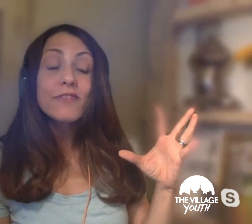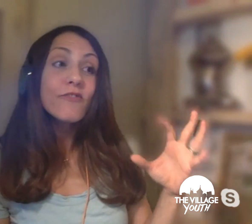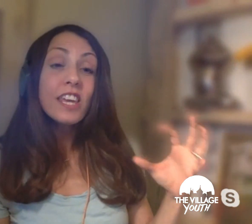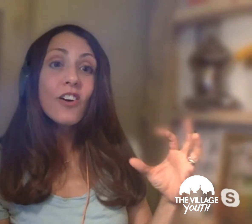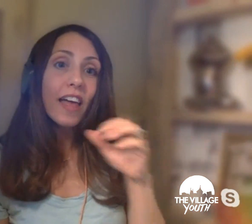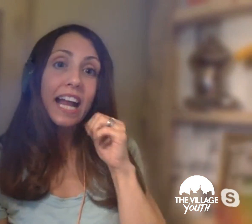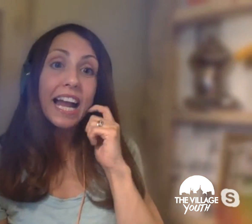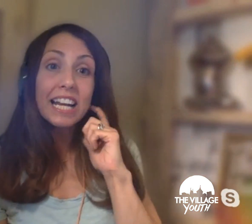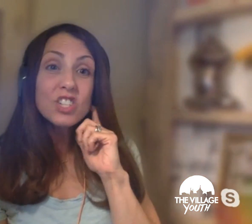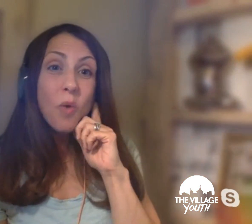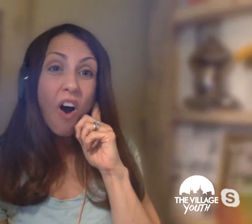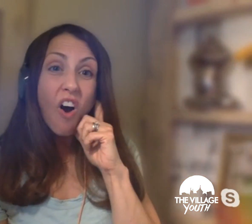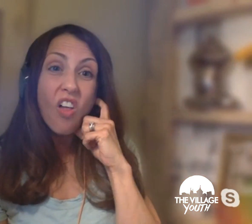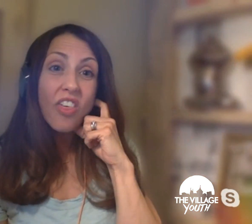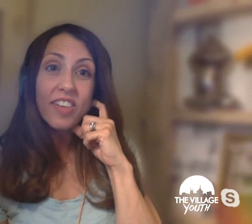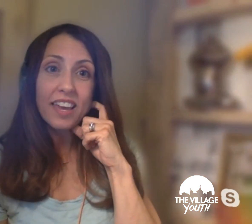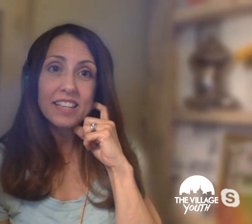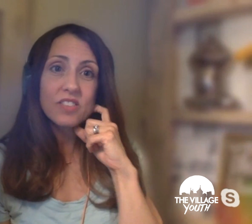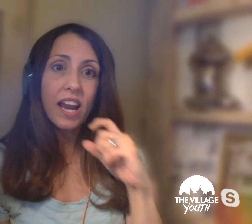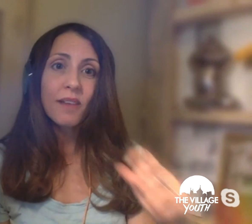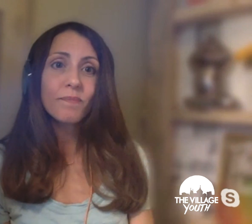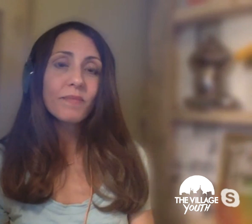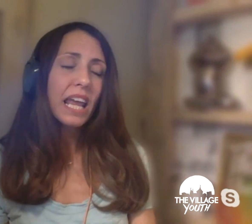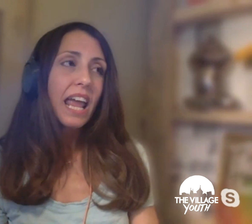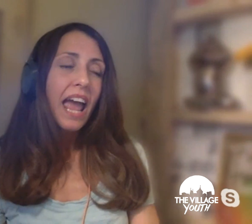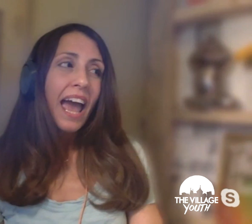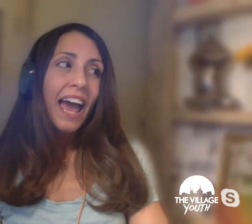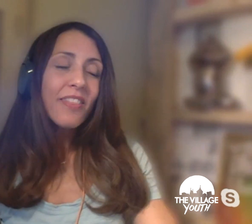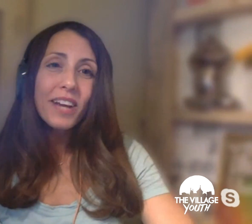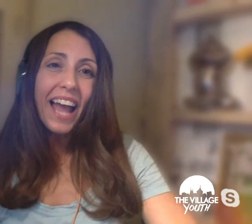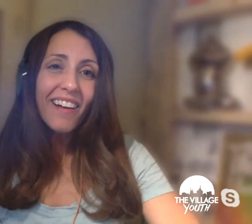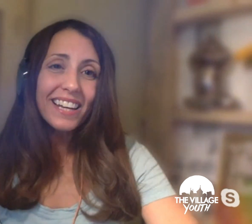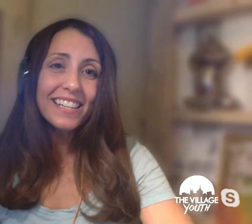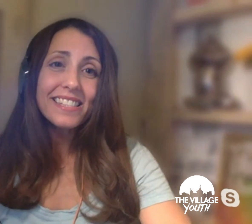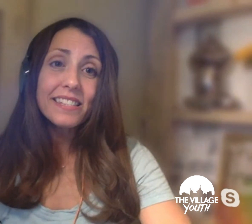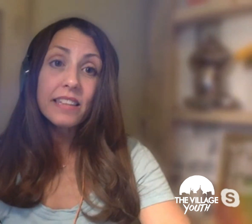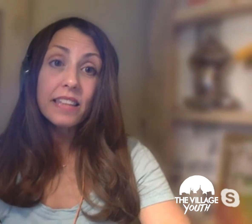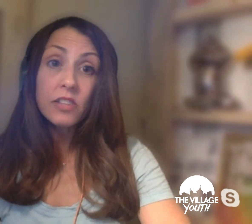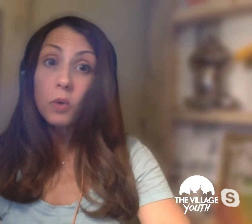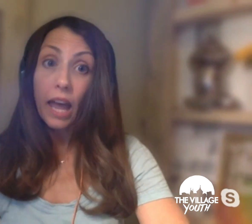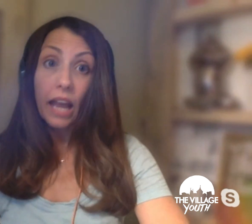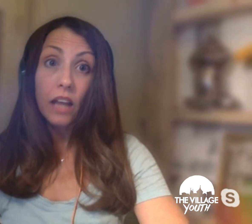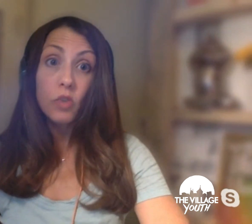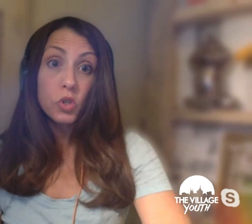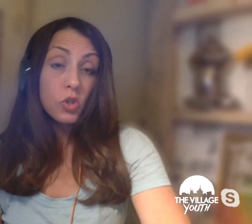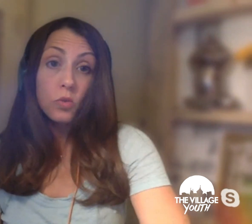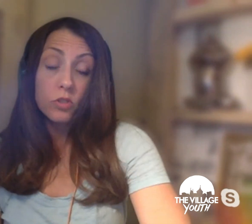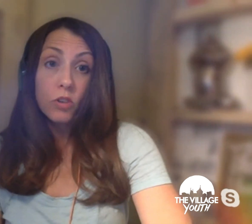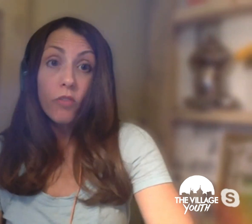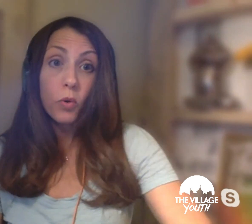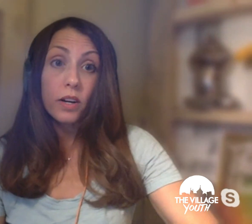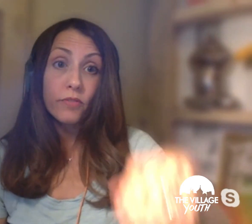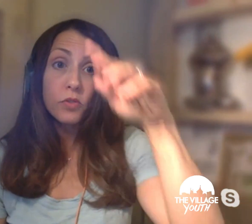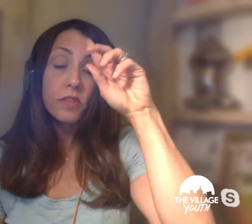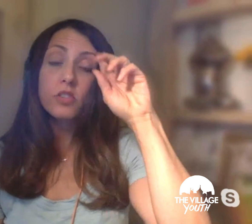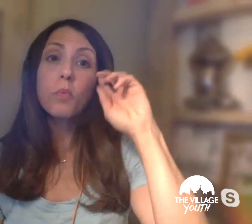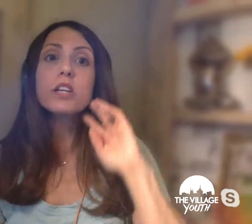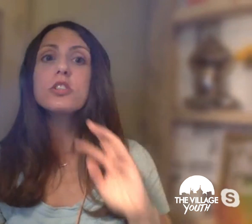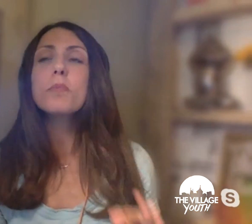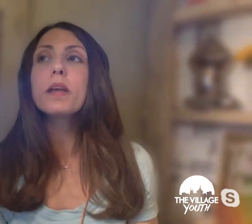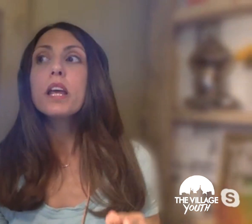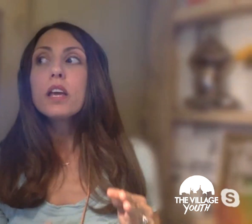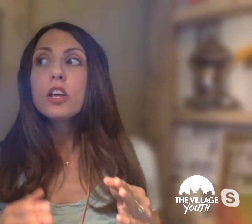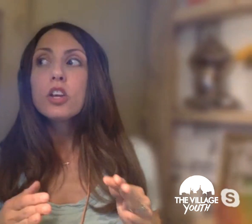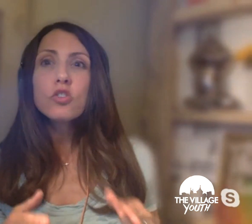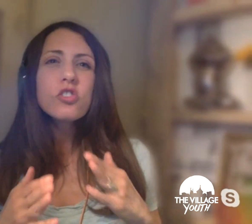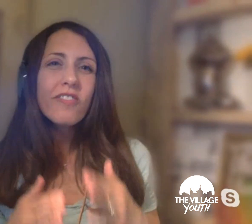instinct is to feel like I got to do all the things, right? And the reality is that that's okay. You go for it if those are things you